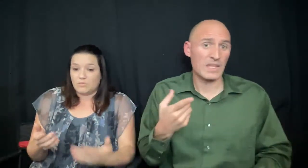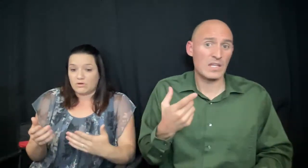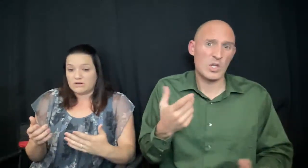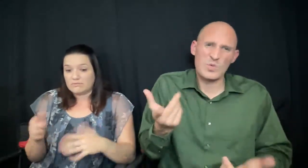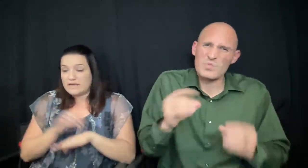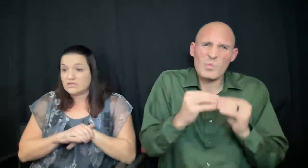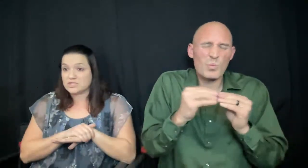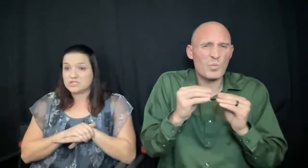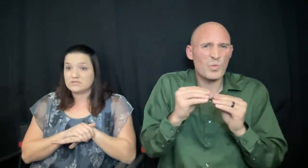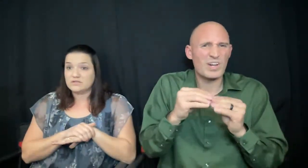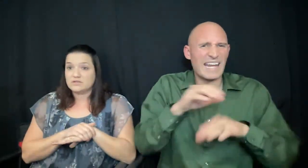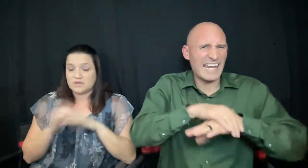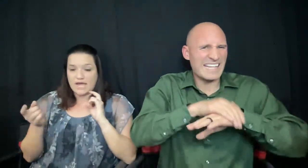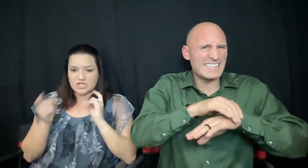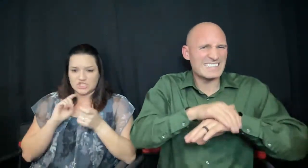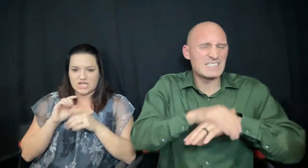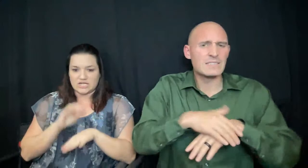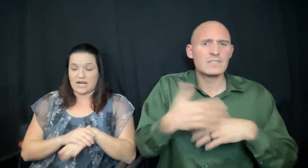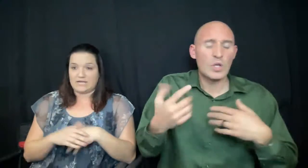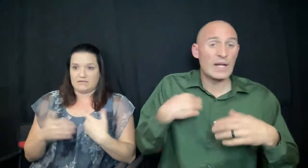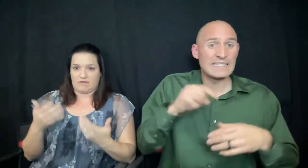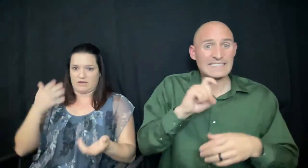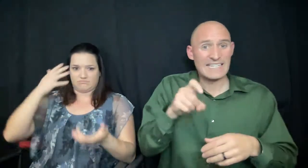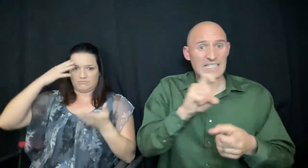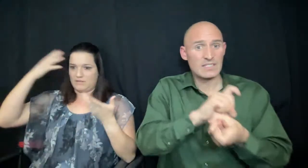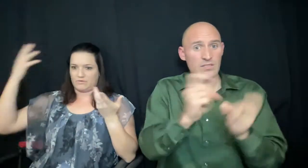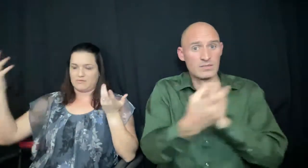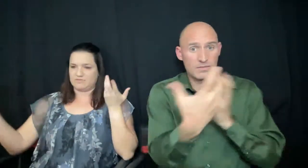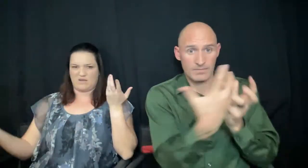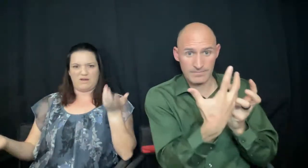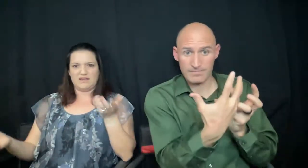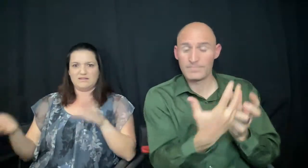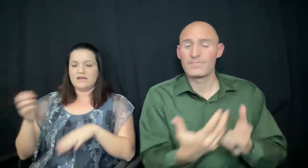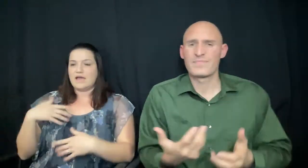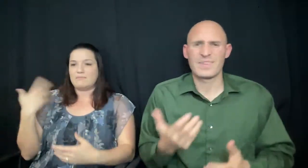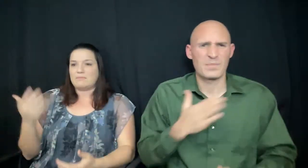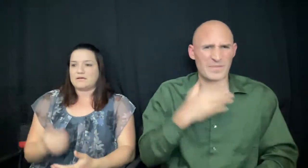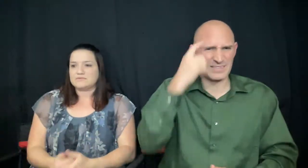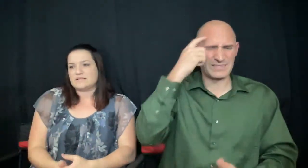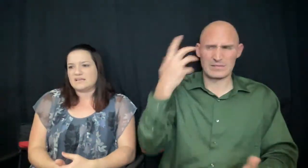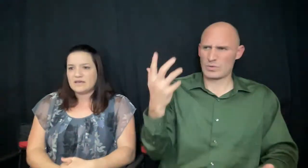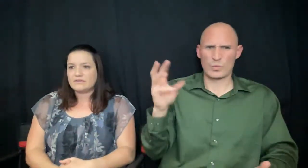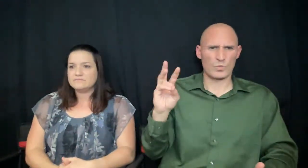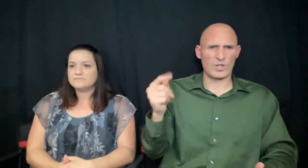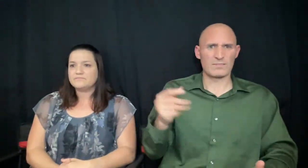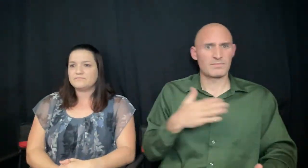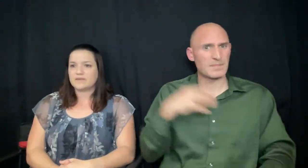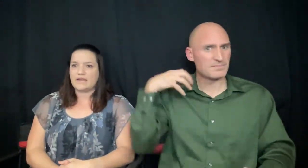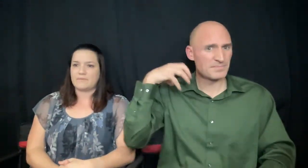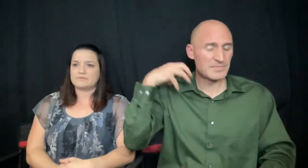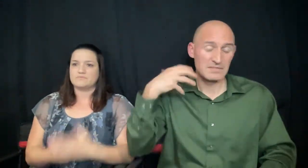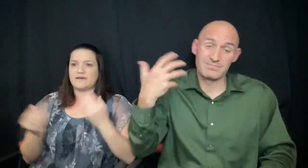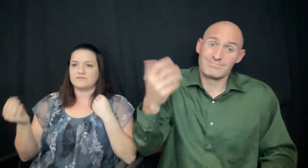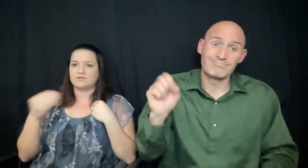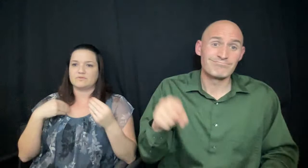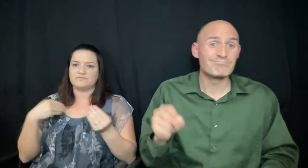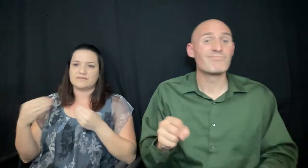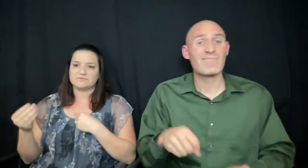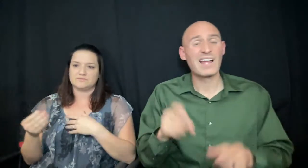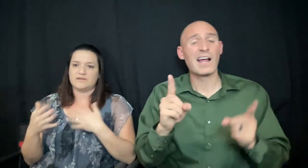more English. So I had to change, and my brain was like, what? And my boss was like, yeah, it happens. We have to learn to be flexible. We have to